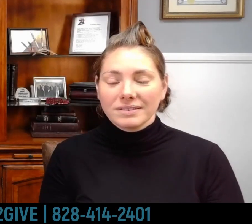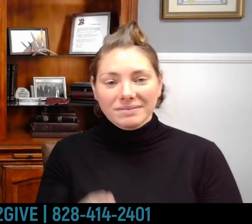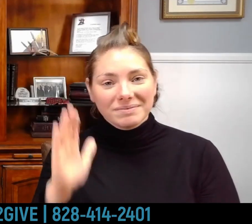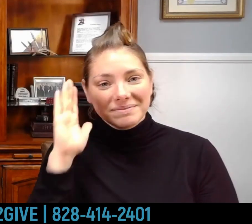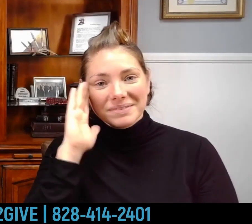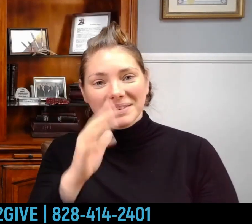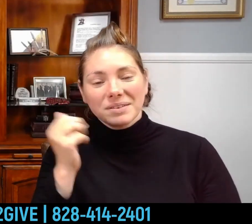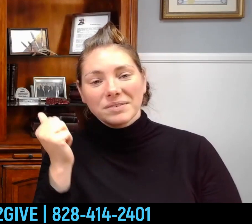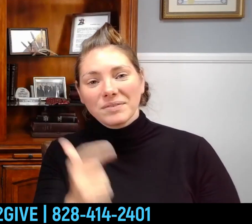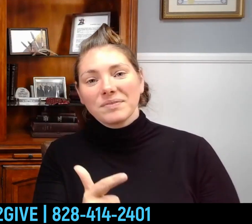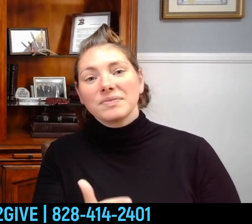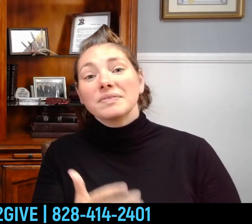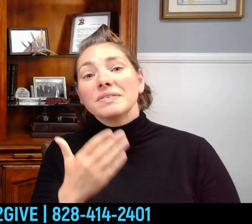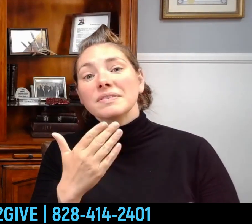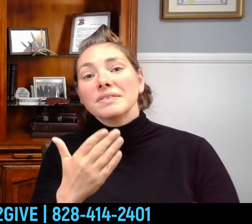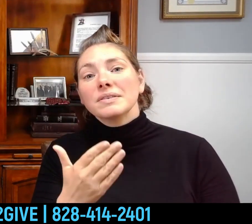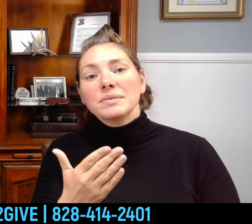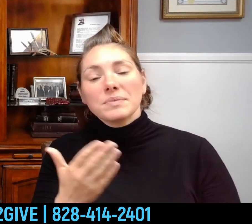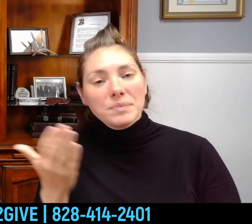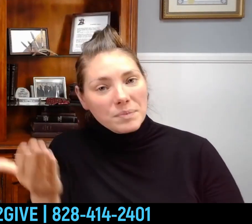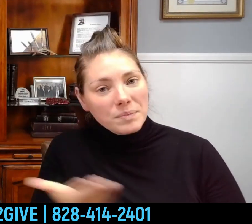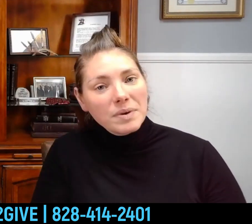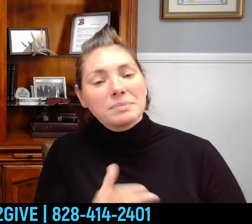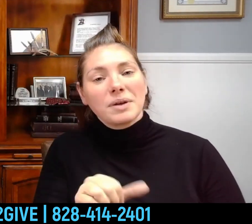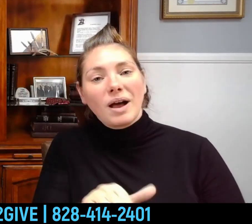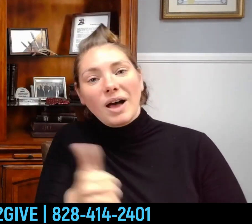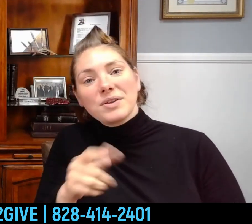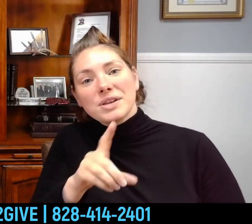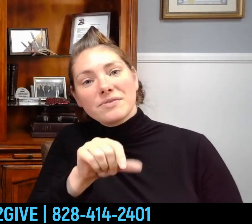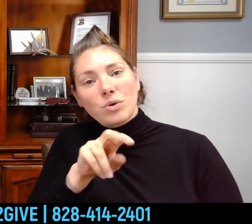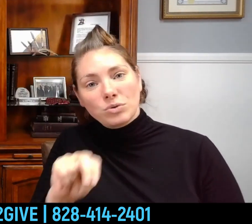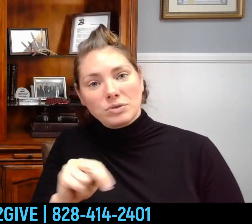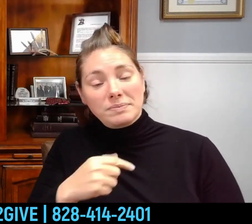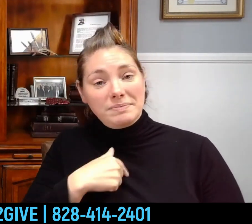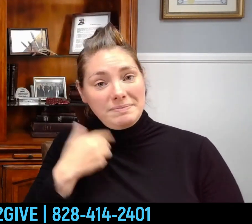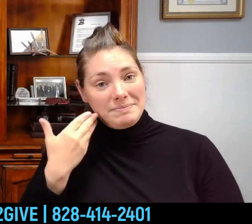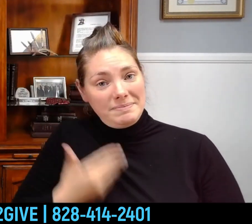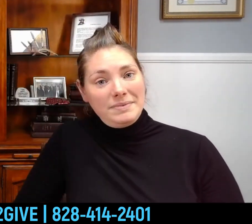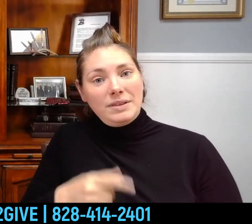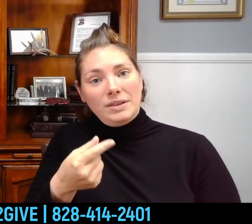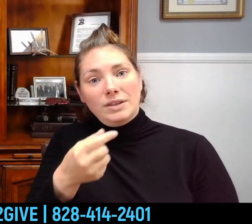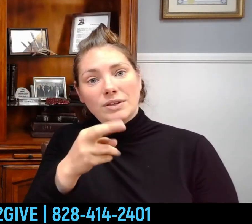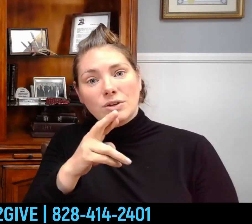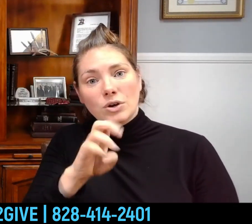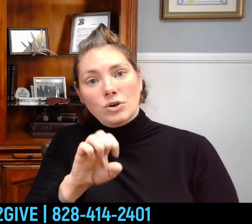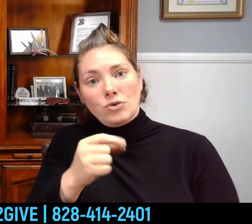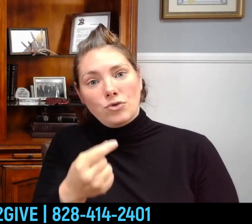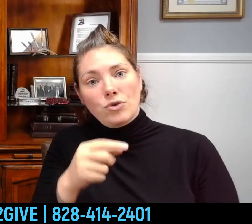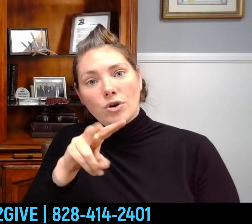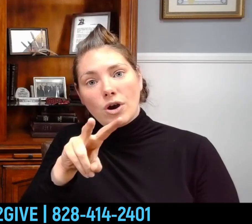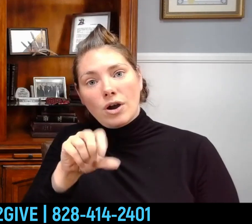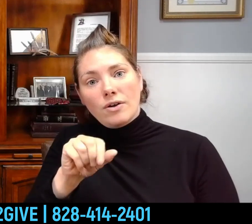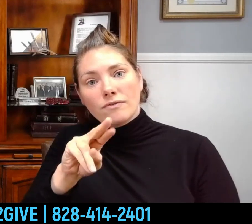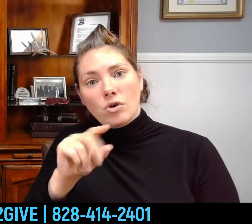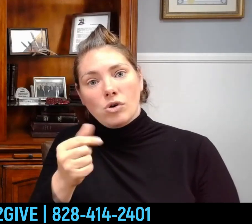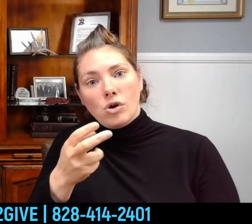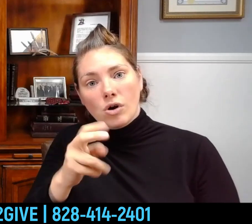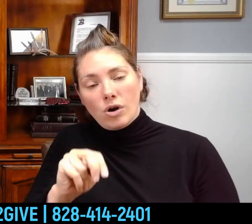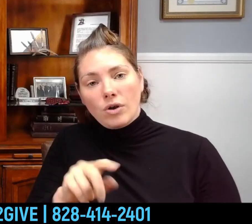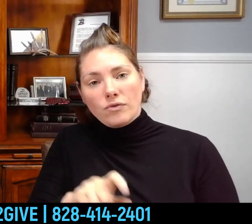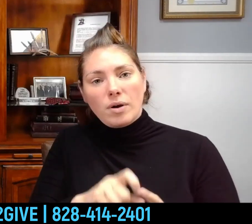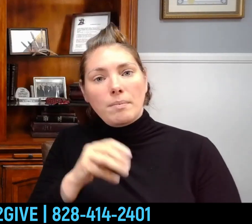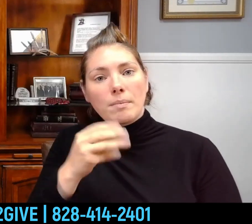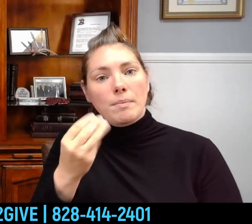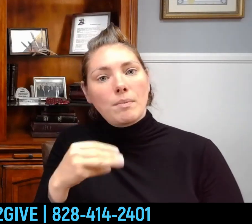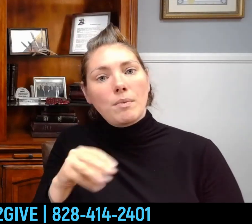Hello, everyone. Welcome to another devotion. My name is Greg Vaughn out of Morganton, North Carolina, with Pastor Billy Chapman. I just want to share a